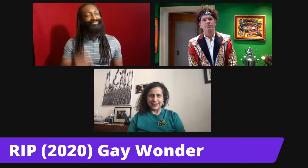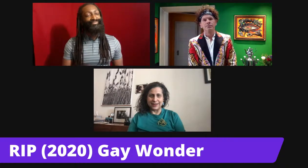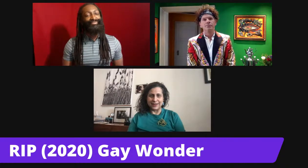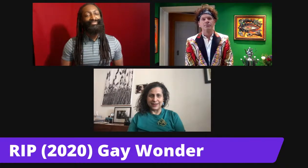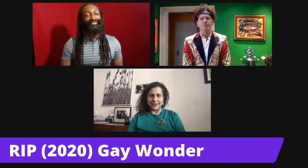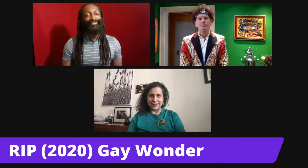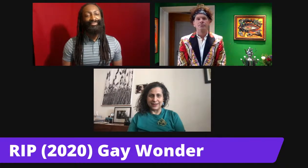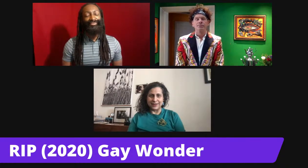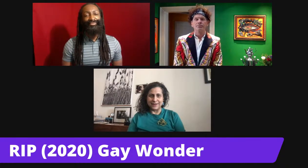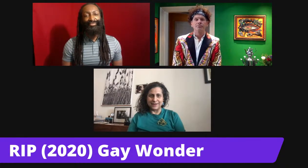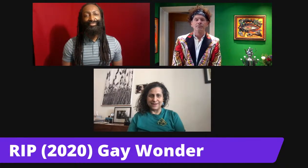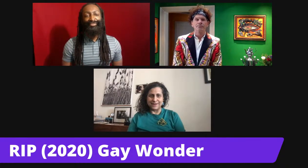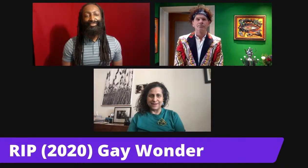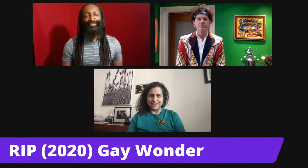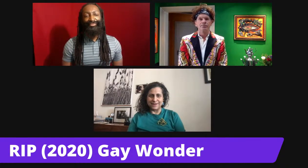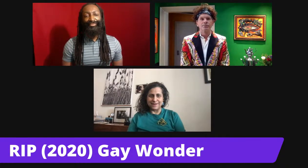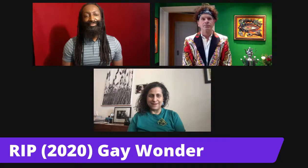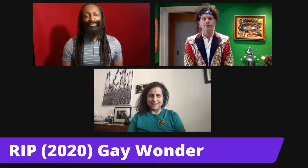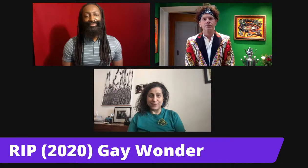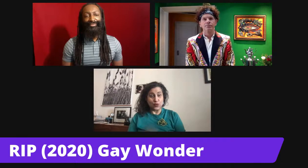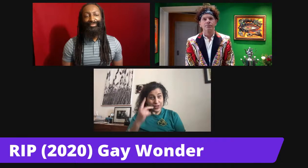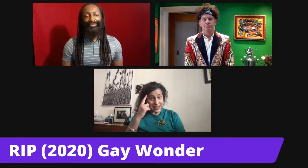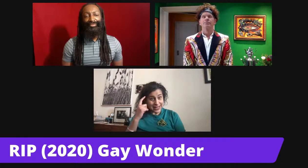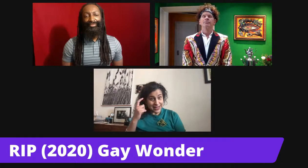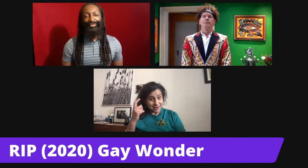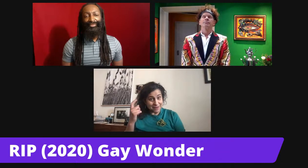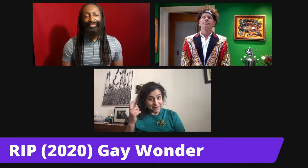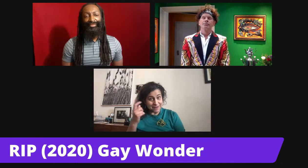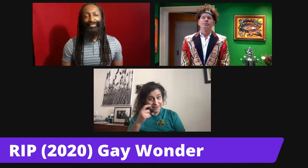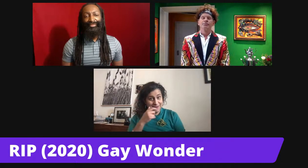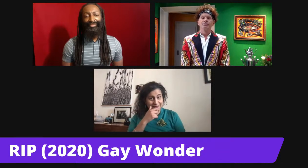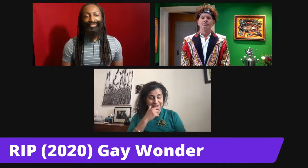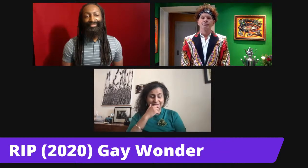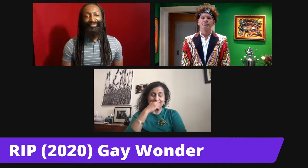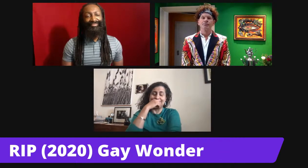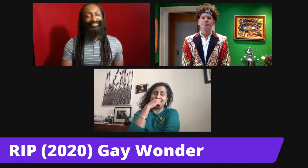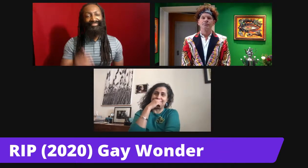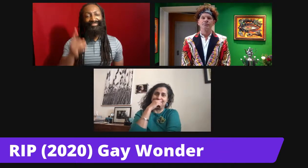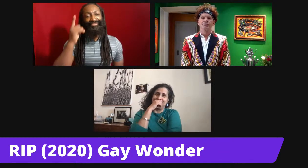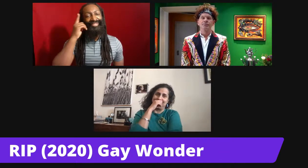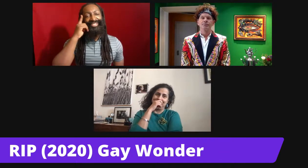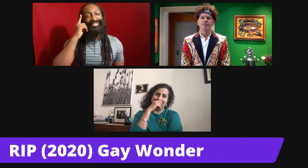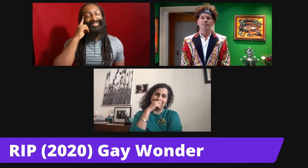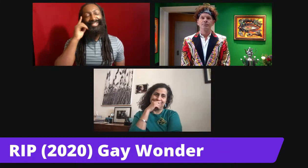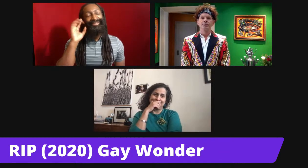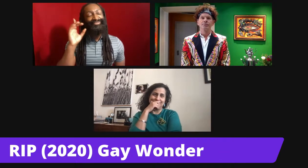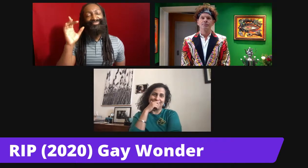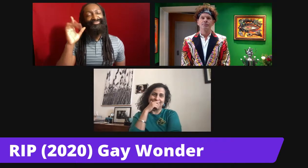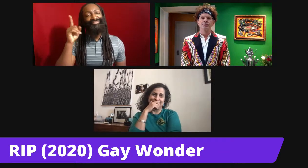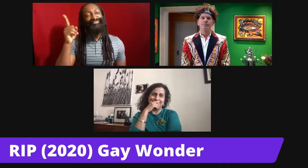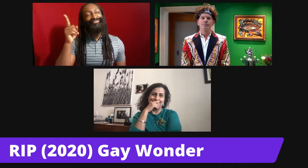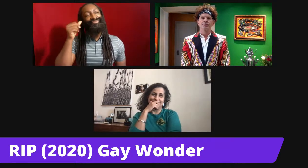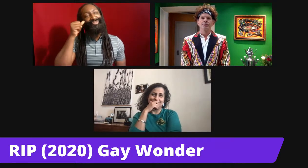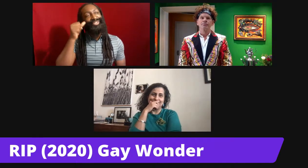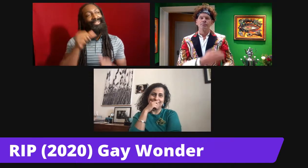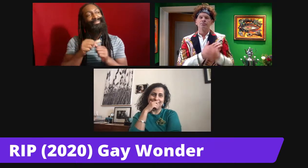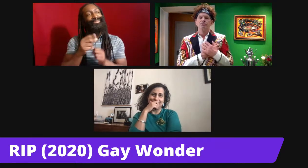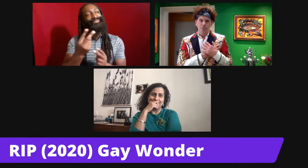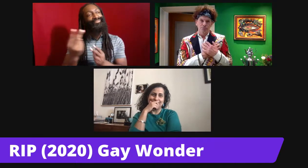I was thinking, and really just reflecting about that. And was that were you dreaming or?